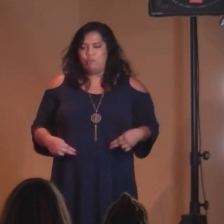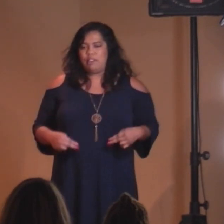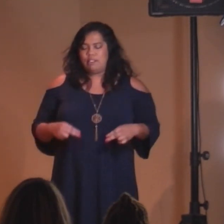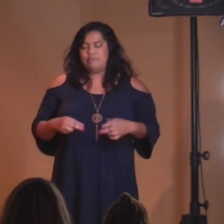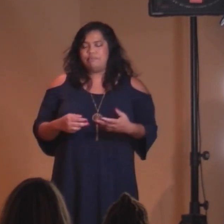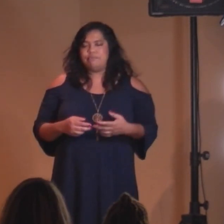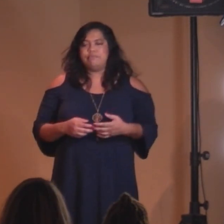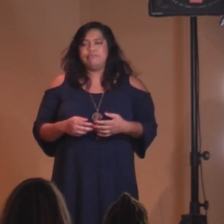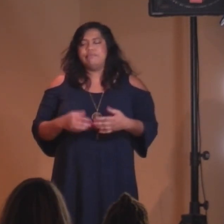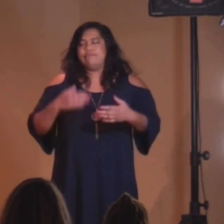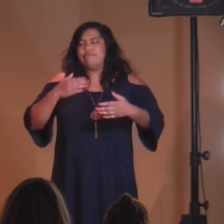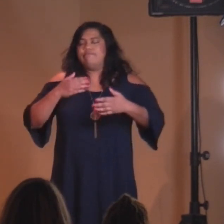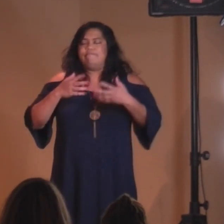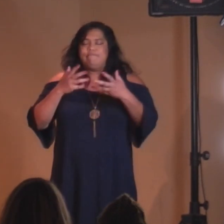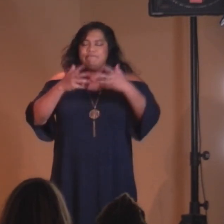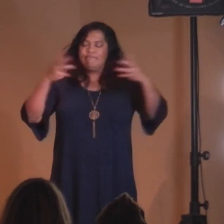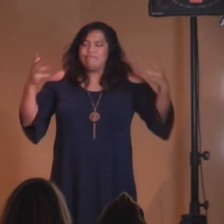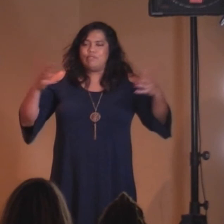Absolute creativity.